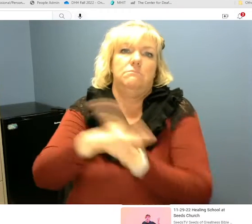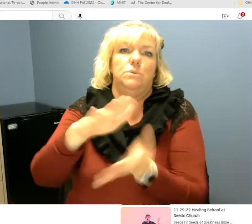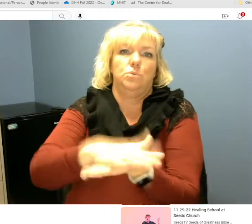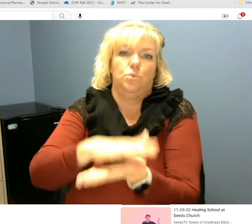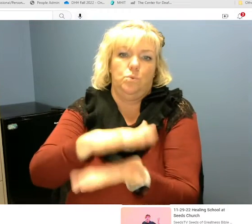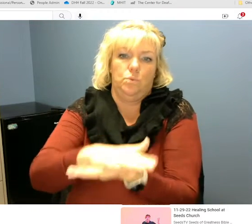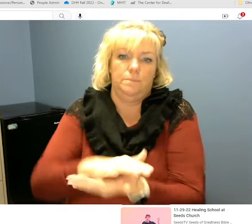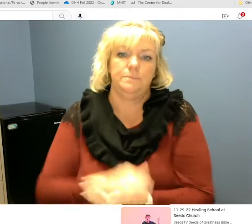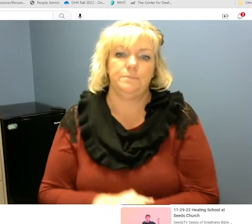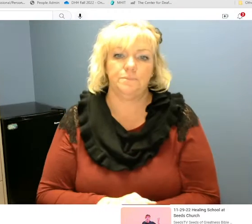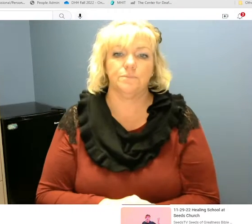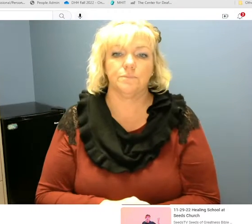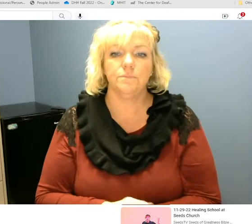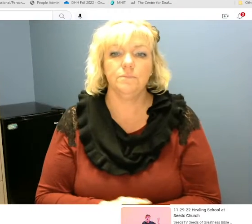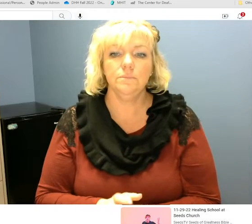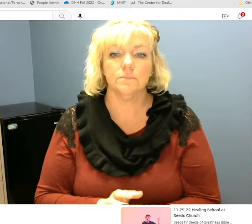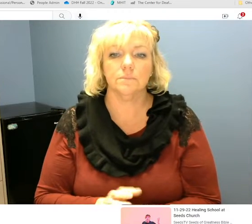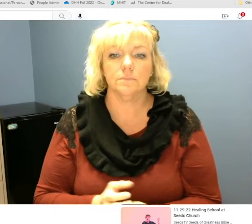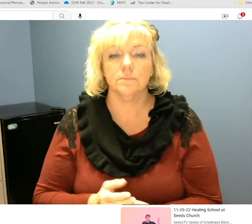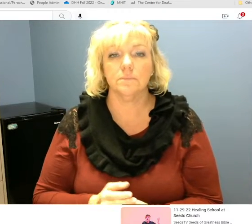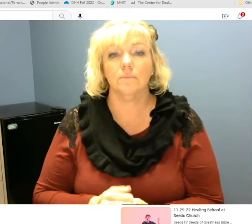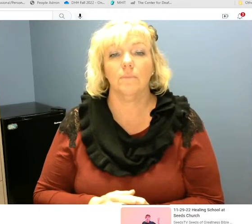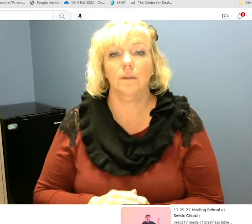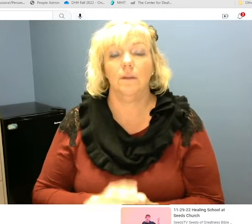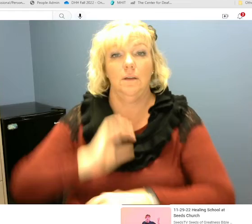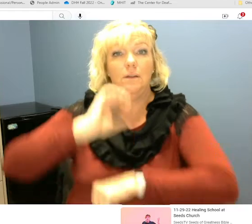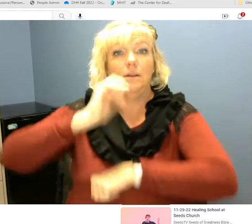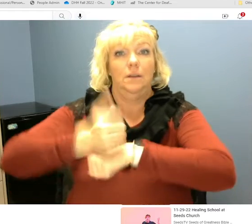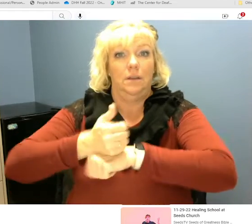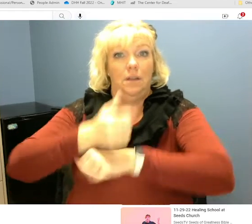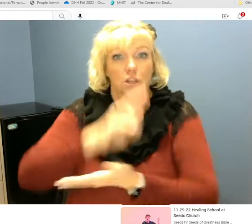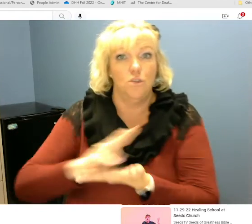have the creation of historically Black